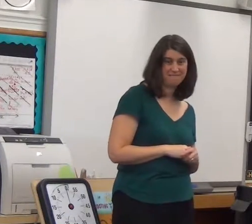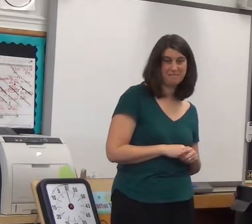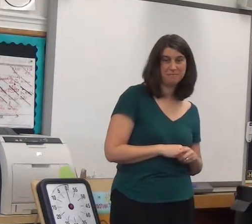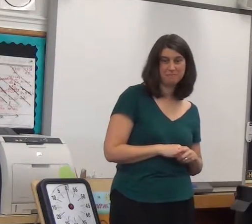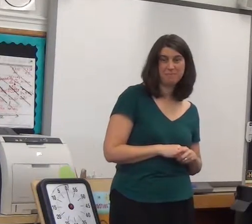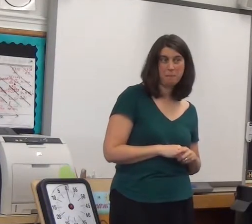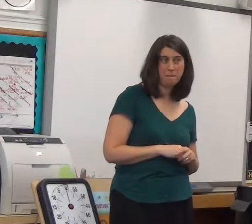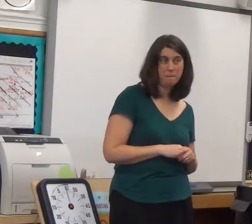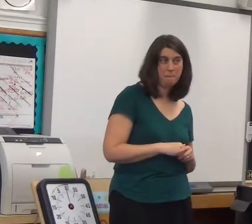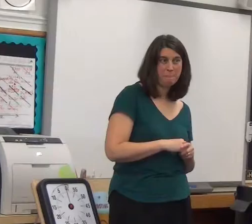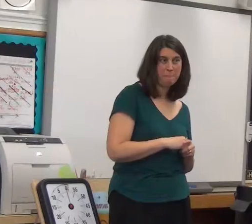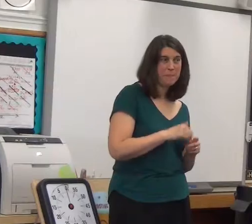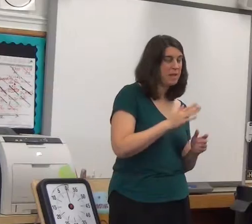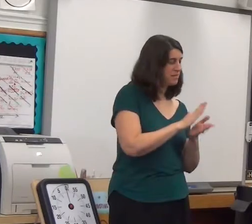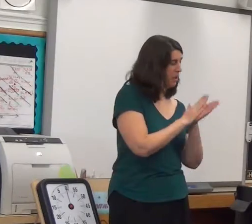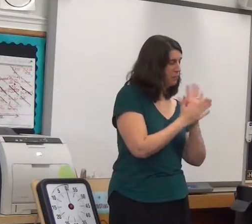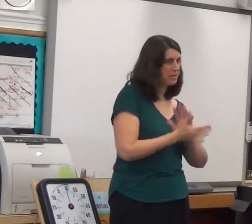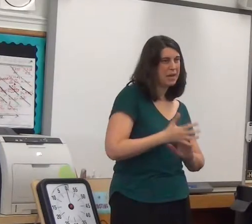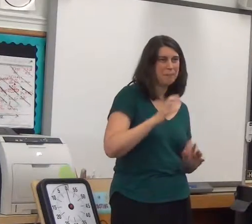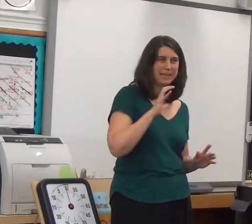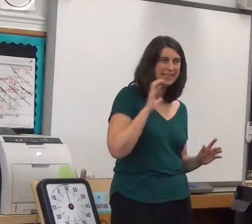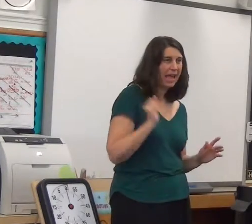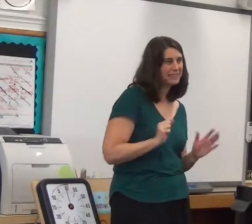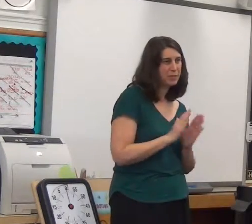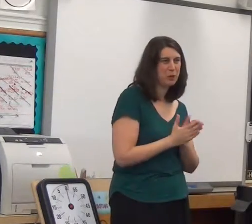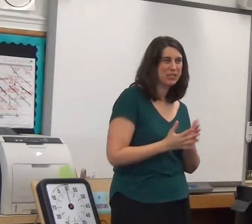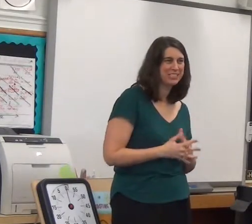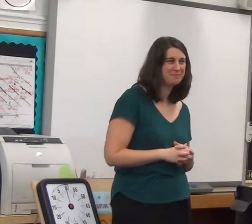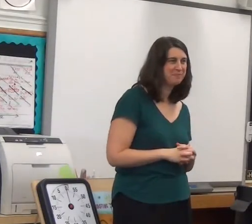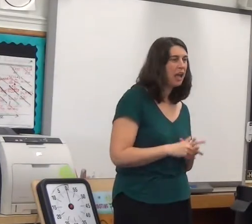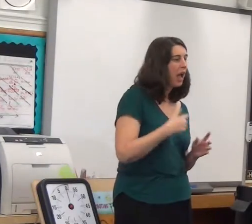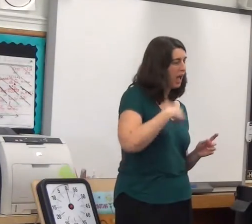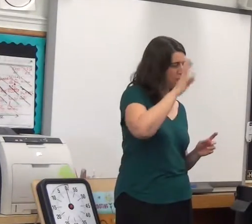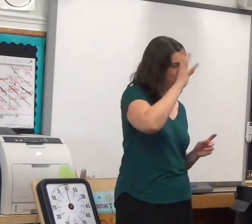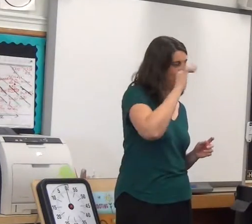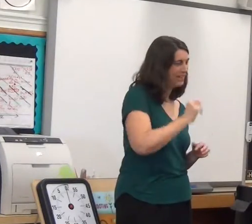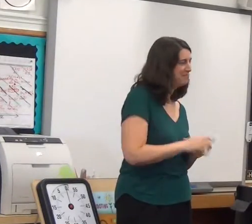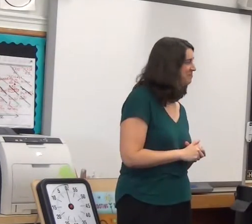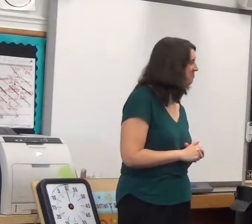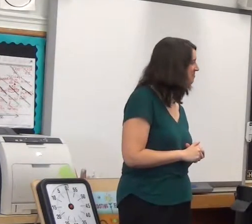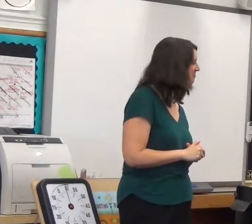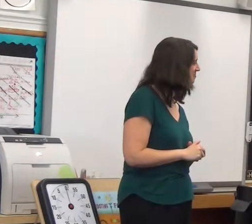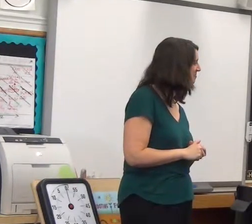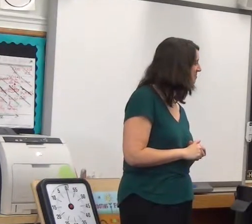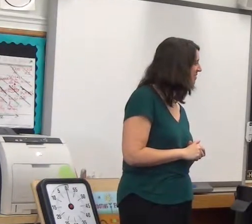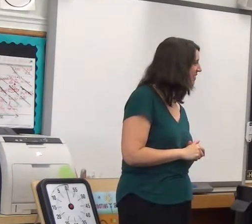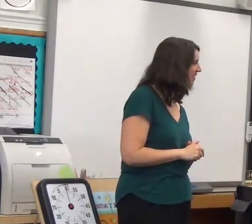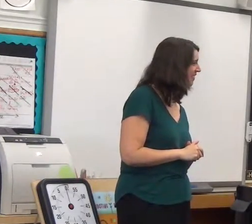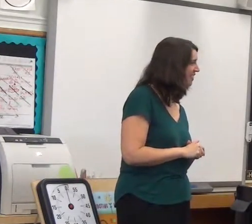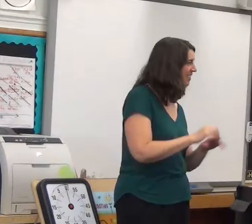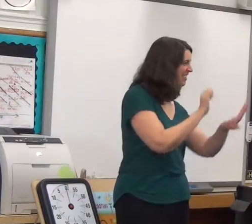This is destined to be a classic book. I wrote it.